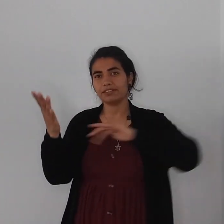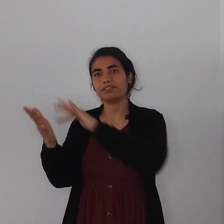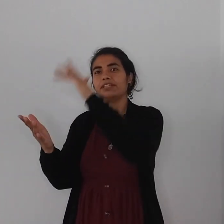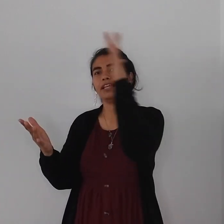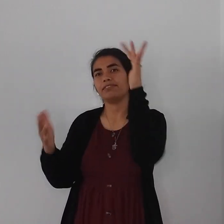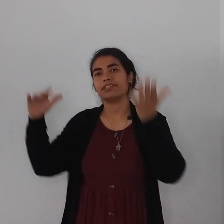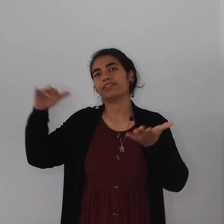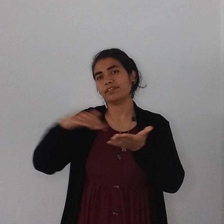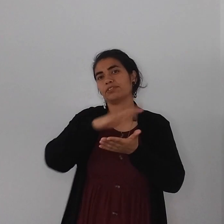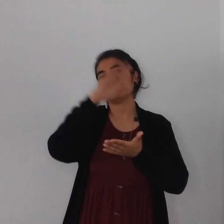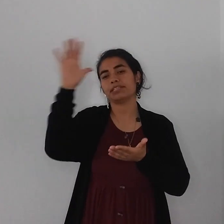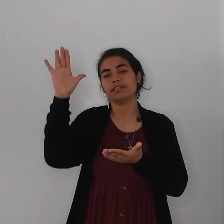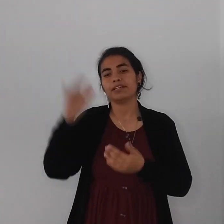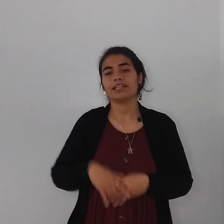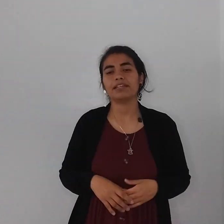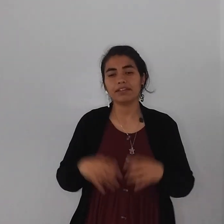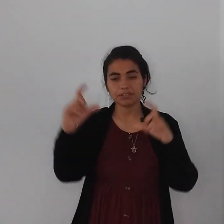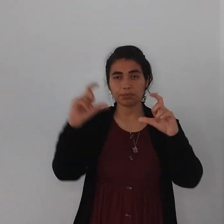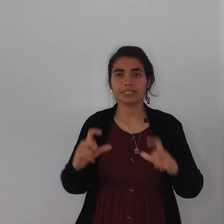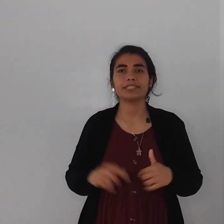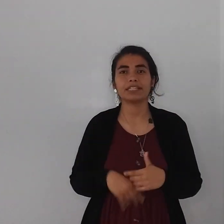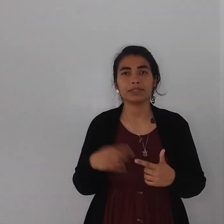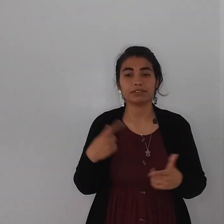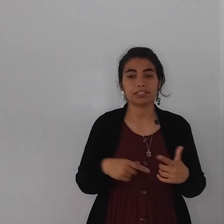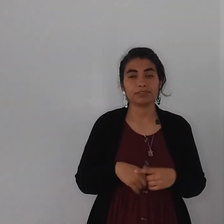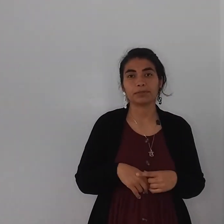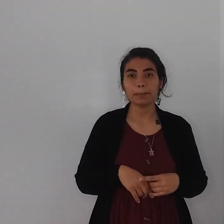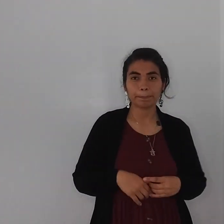right, glory left, glory right. And then the other two verses are the same as the ones before, okay?